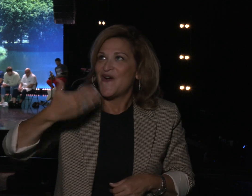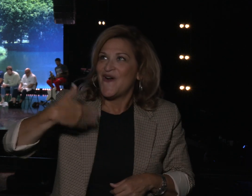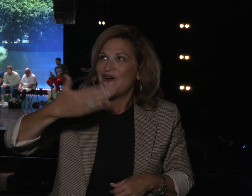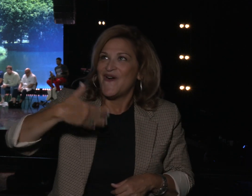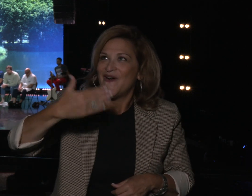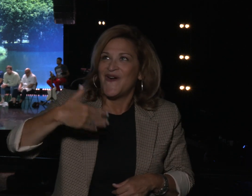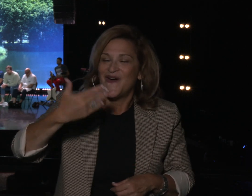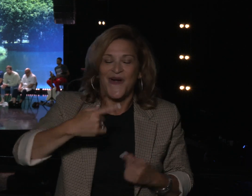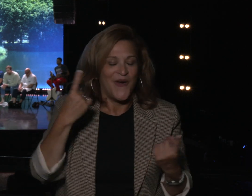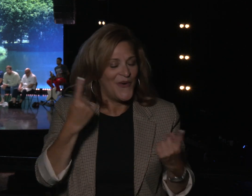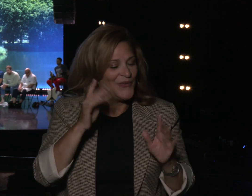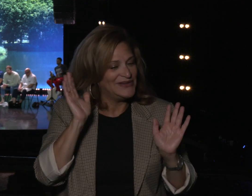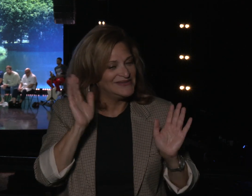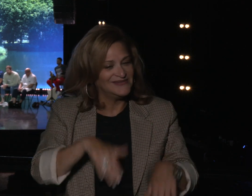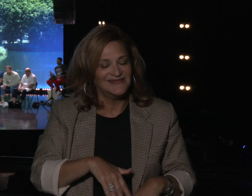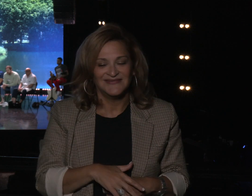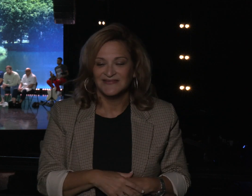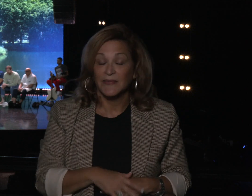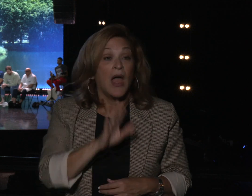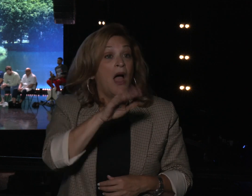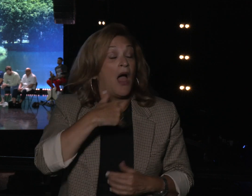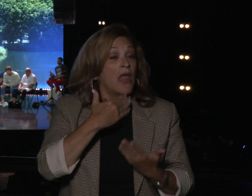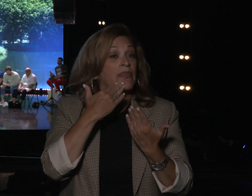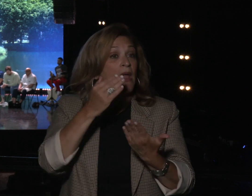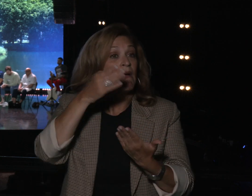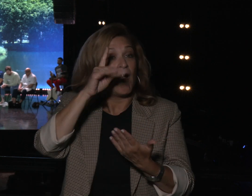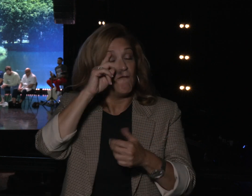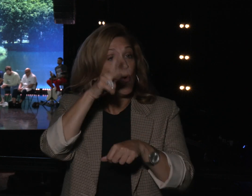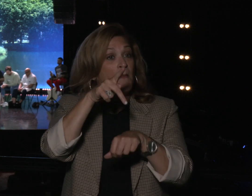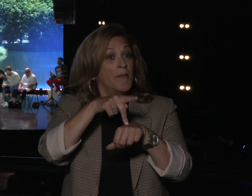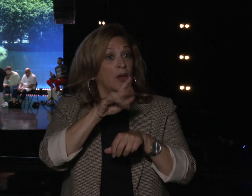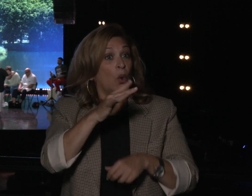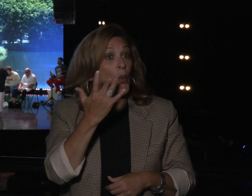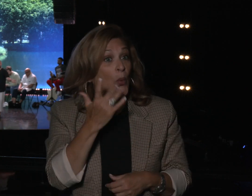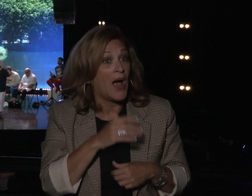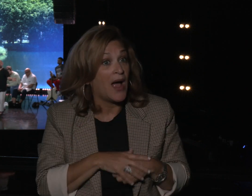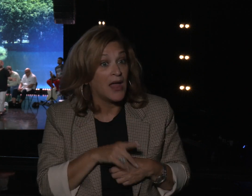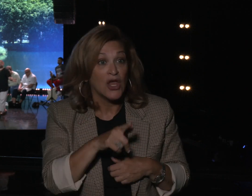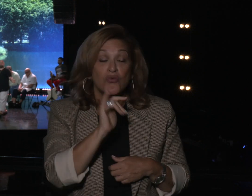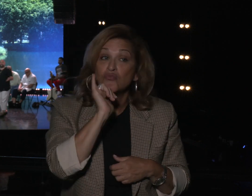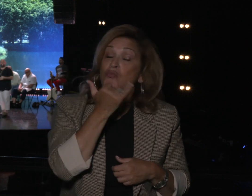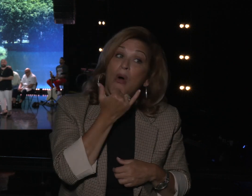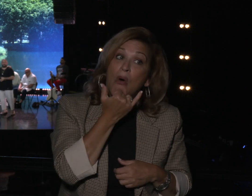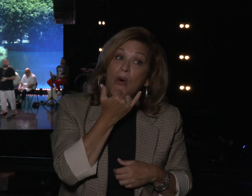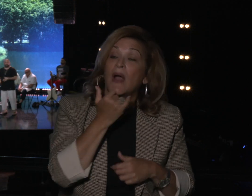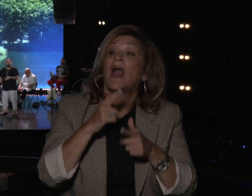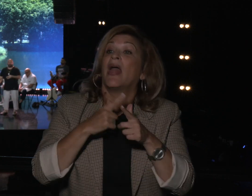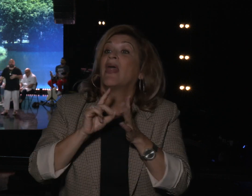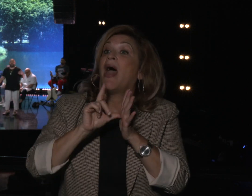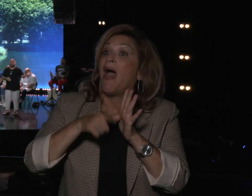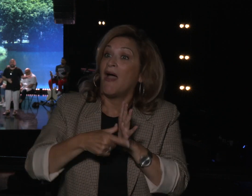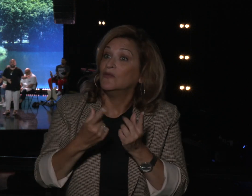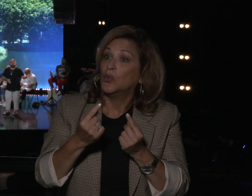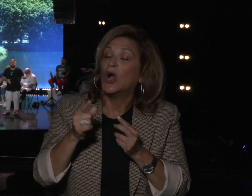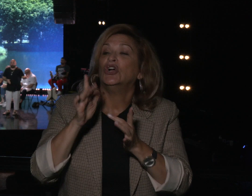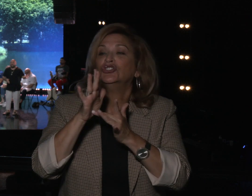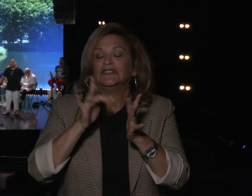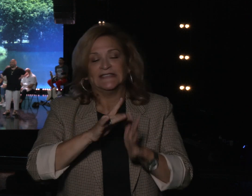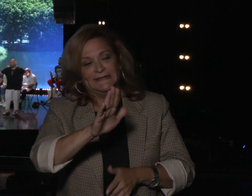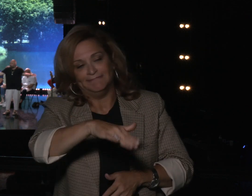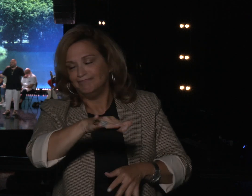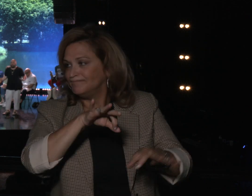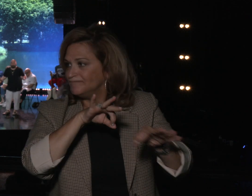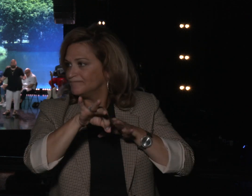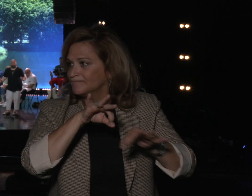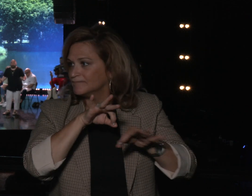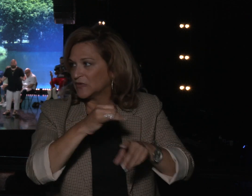always gets it wrong. I actually thank God for Peter, because it's like Peter gets it wrong, and then Jesus has to explain to Peter why he got it wrong. And